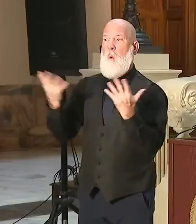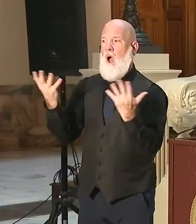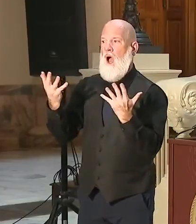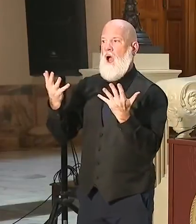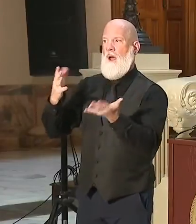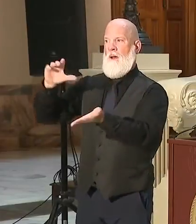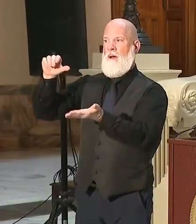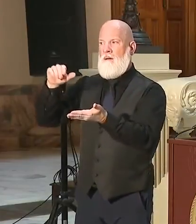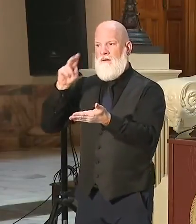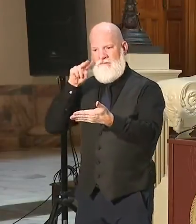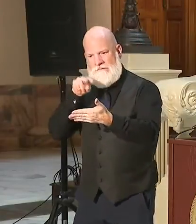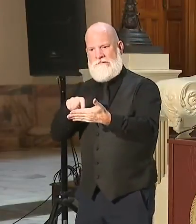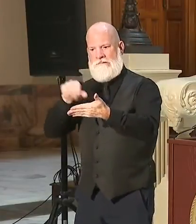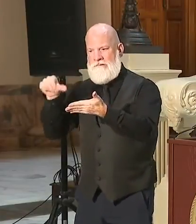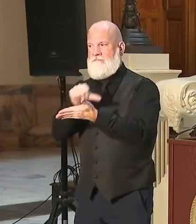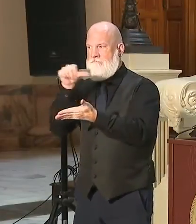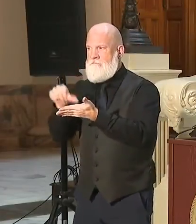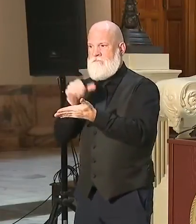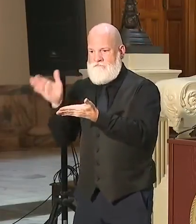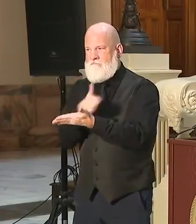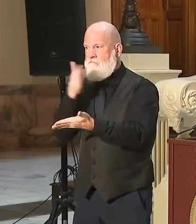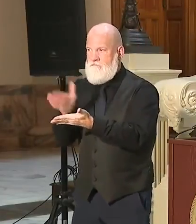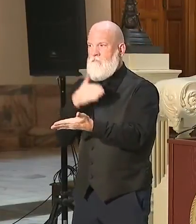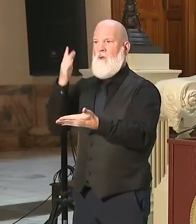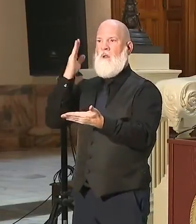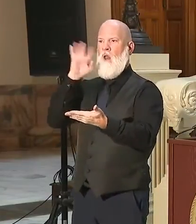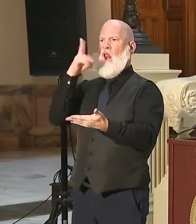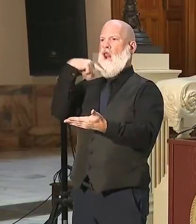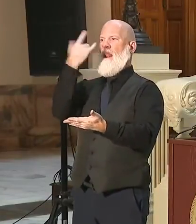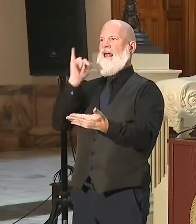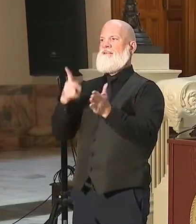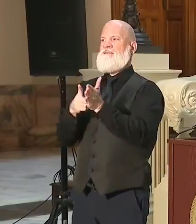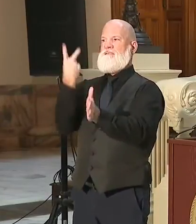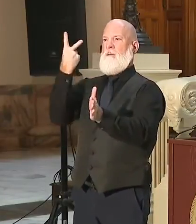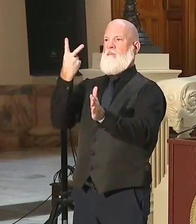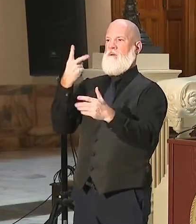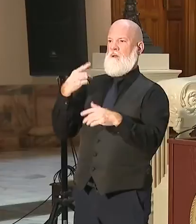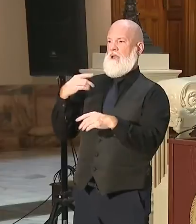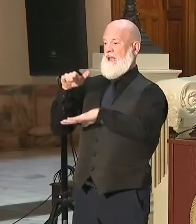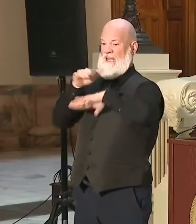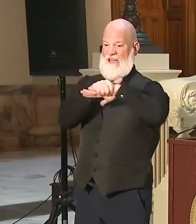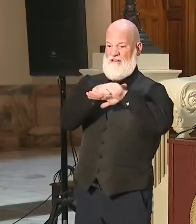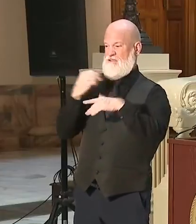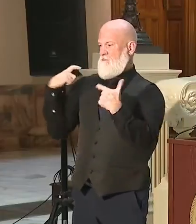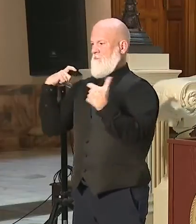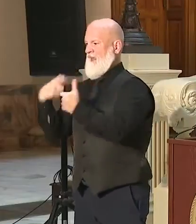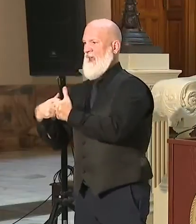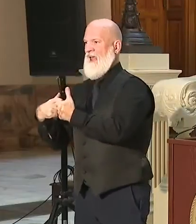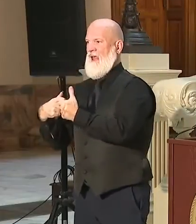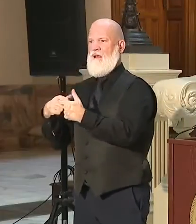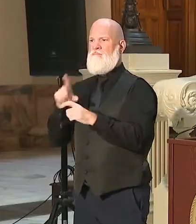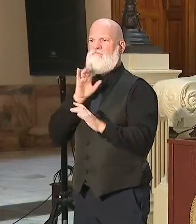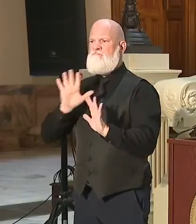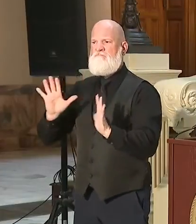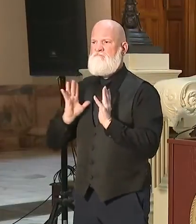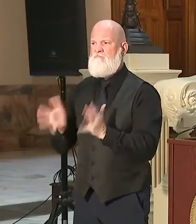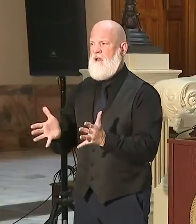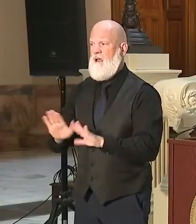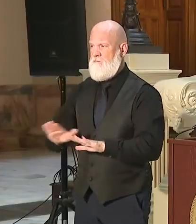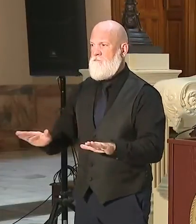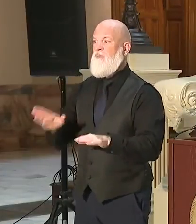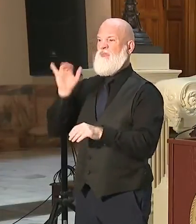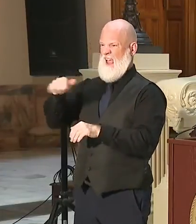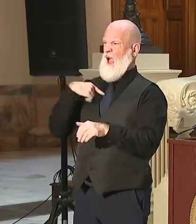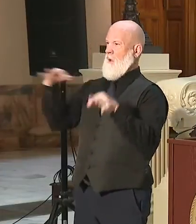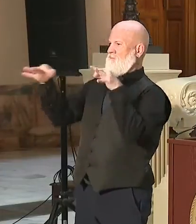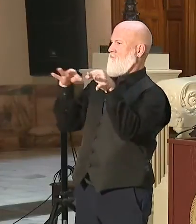page. And they just want to vote for president, that's it. They don't care about the rest of it, and they leave it behind. So that's where that comes from. So there is no